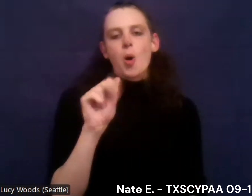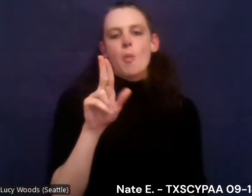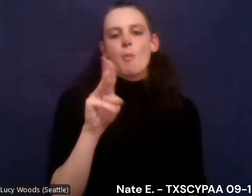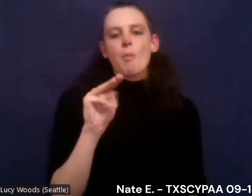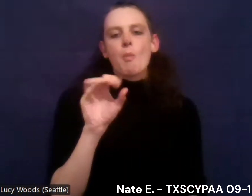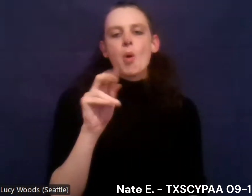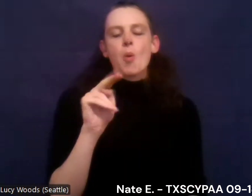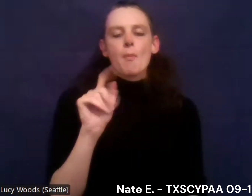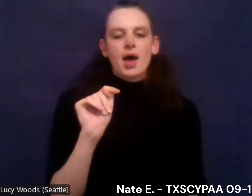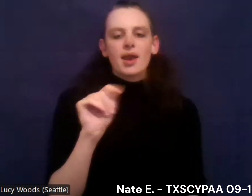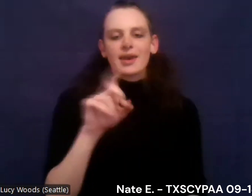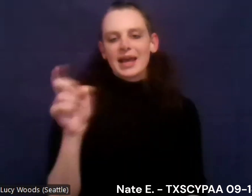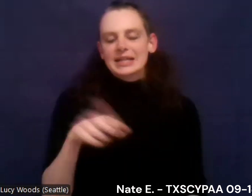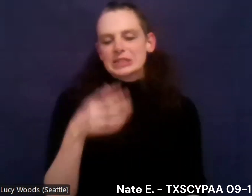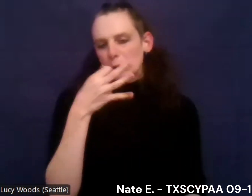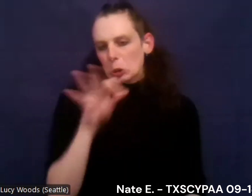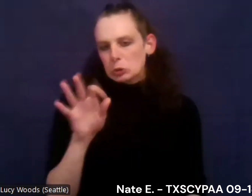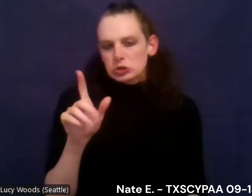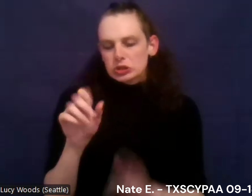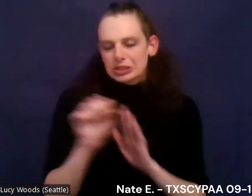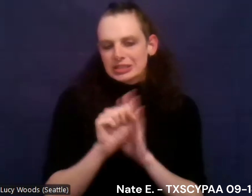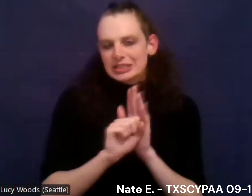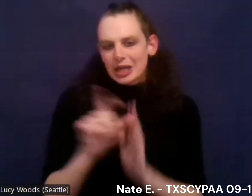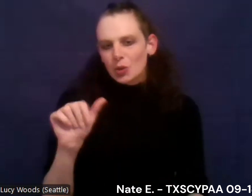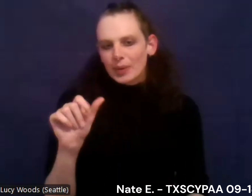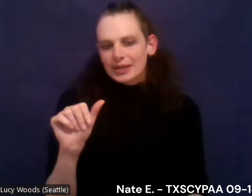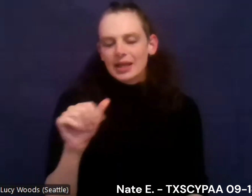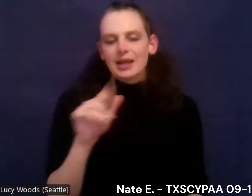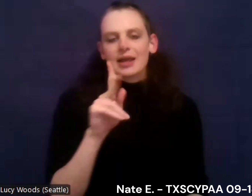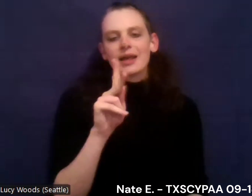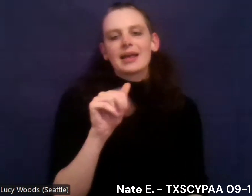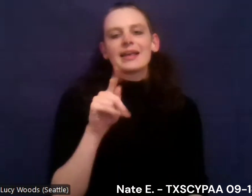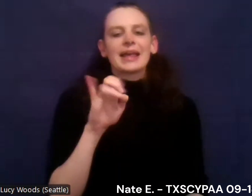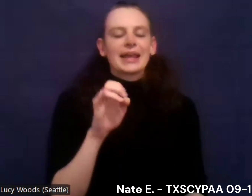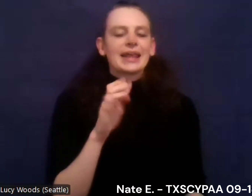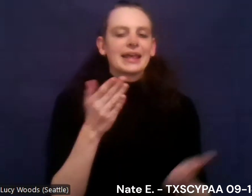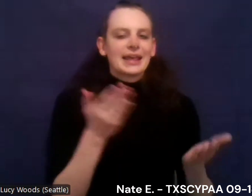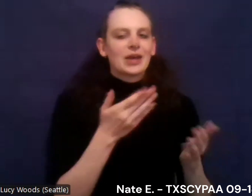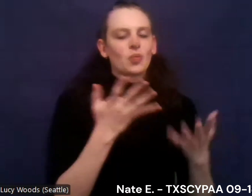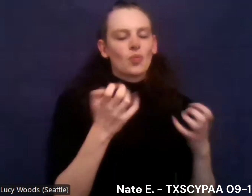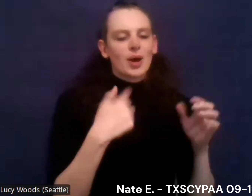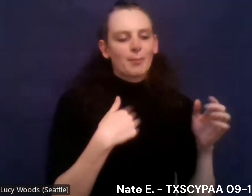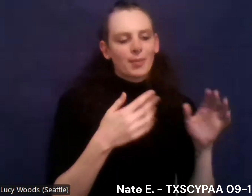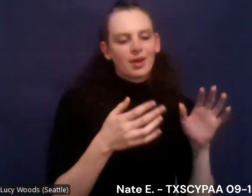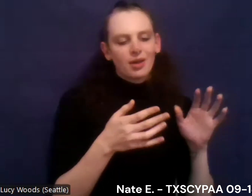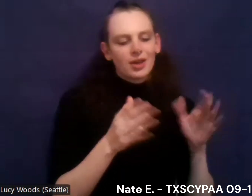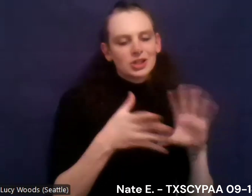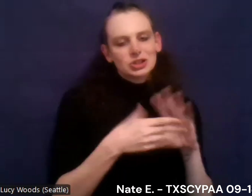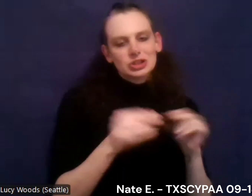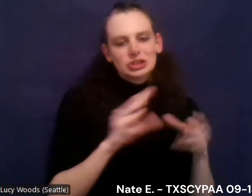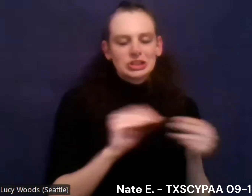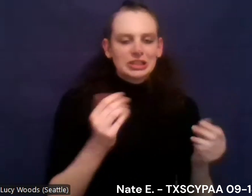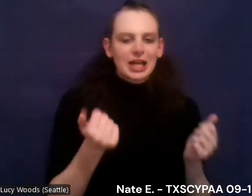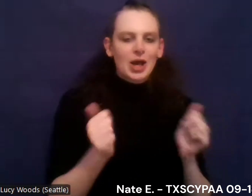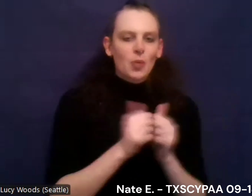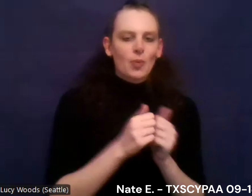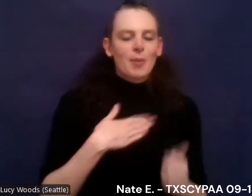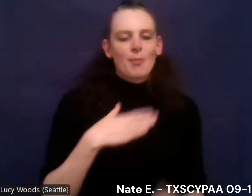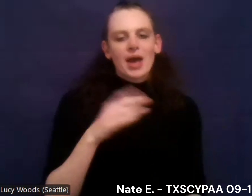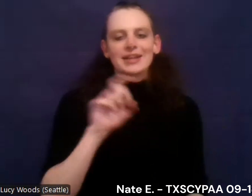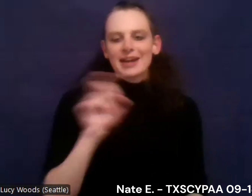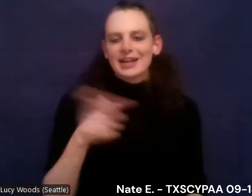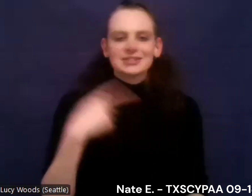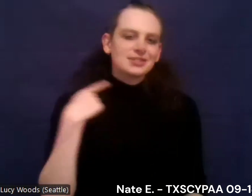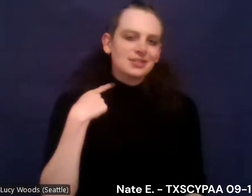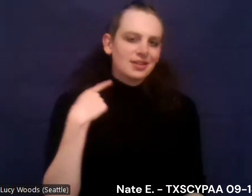near Louisiana. Katie's on. She'll be mad at me for not talking in my Beaumont accent. It only comes out when it wants